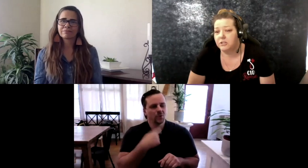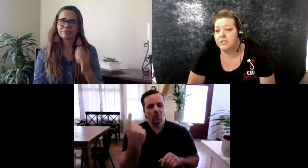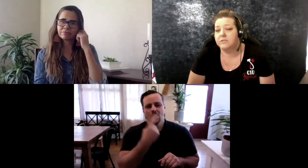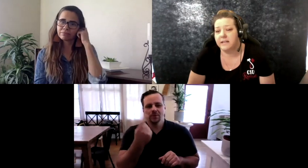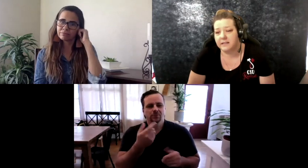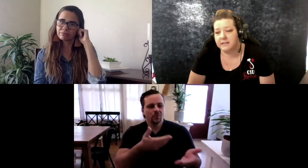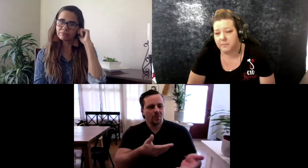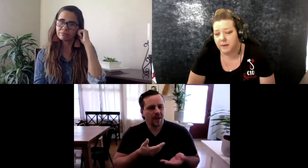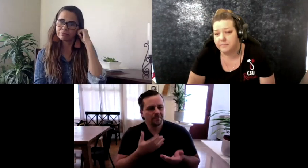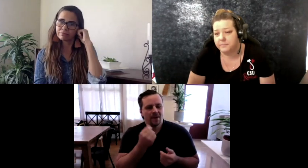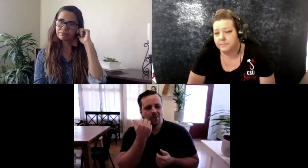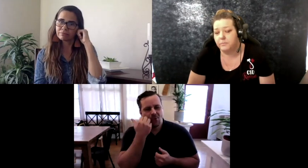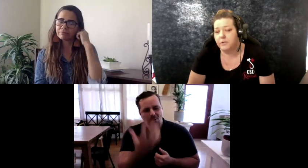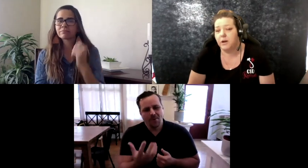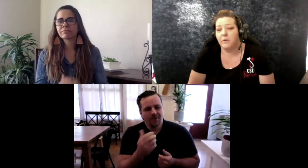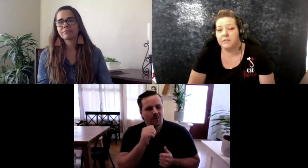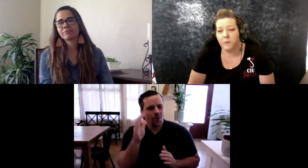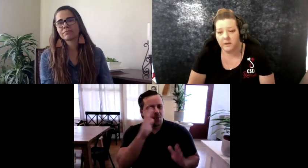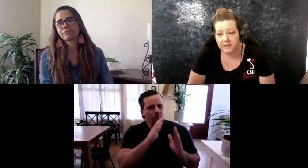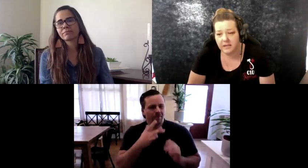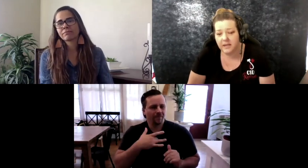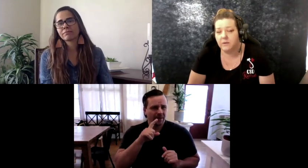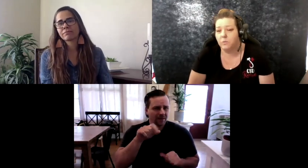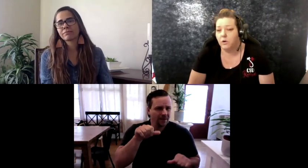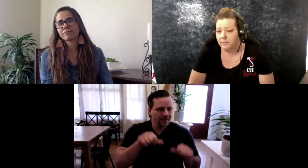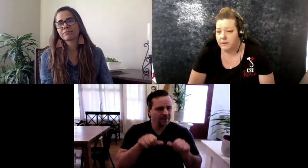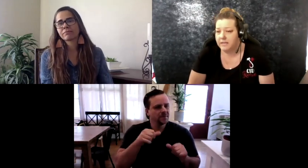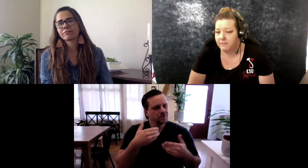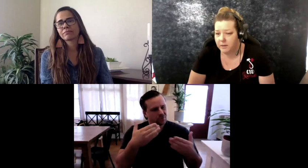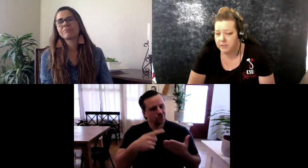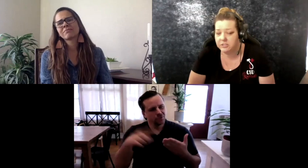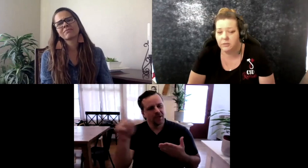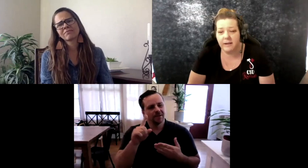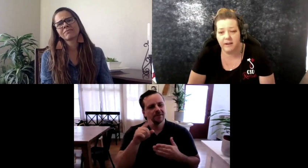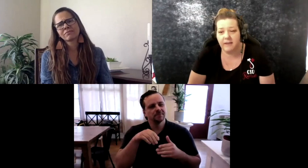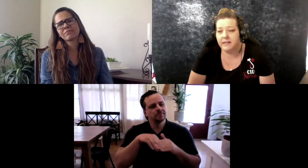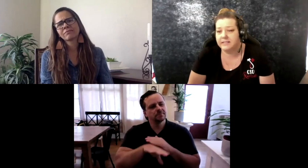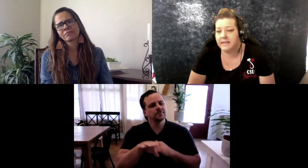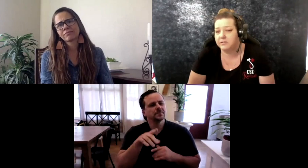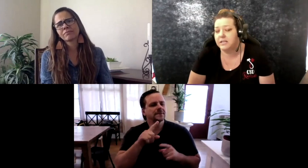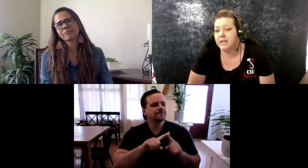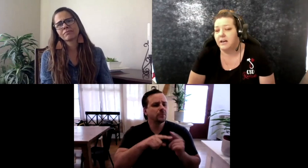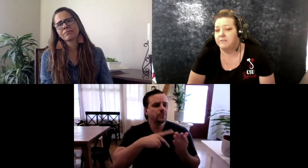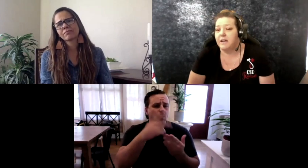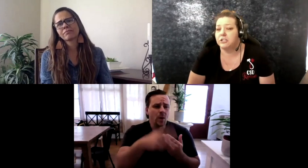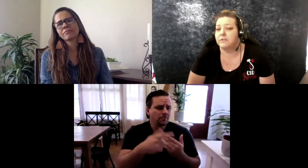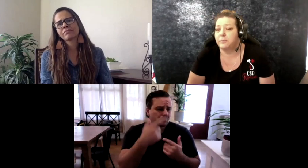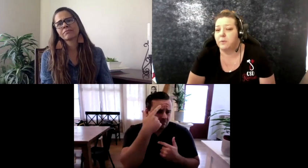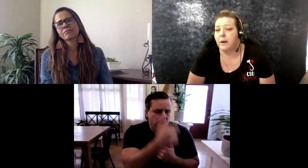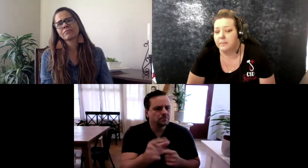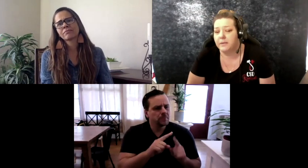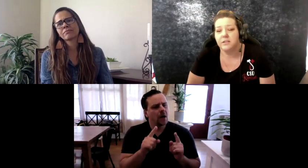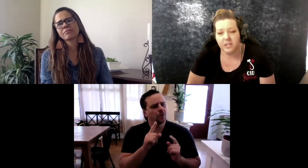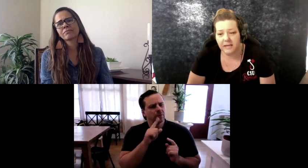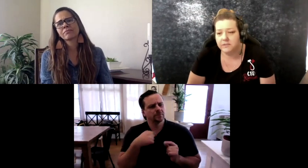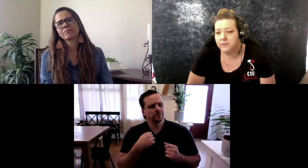Make sure that you take that step up. You're always welcoming and warm to everyone. Don't ever have that doubt of not sure if you'll be